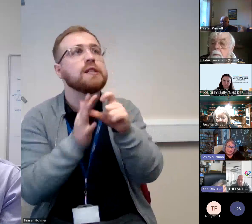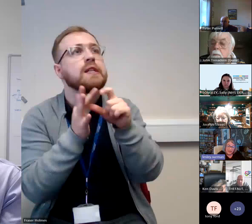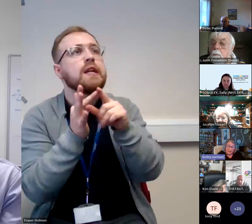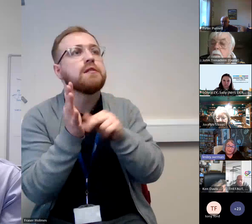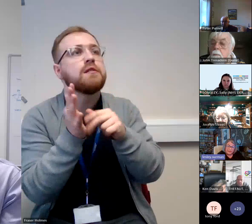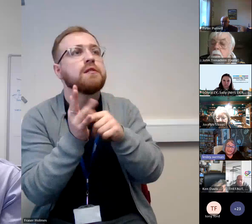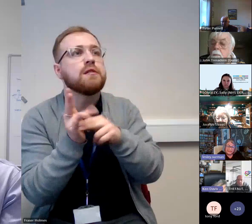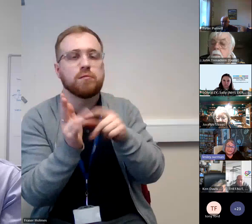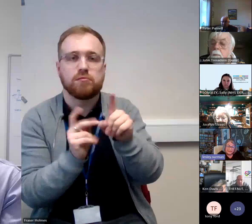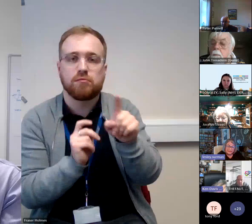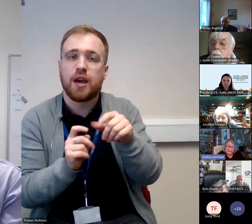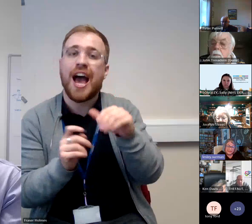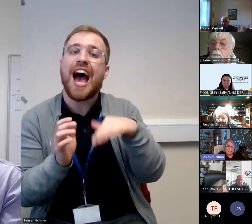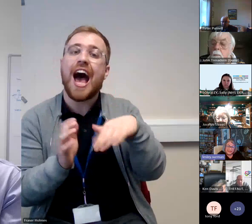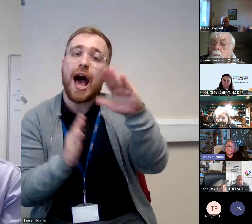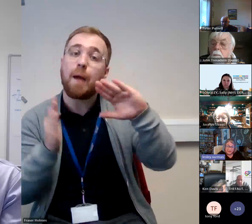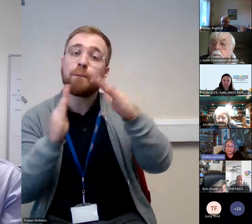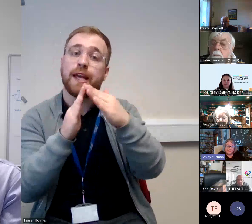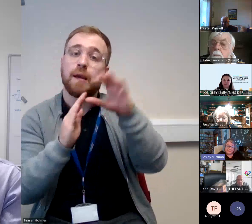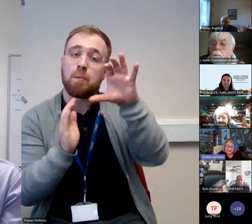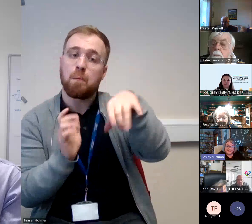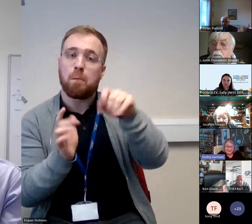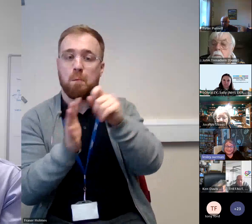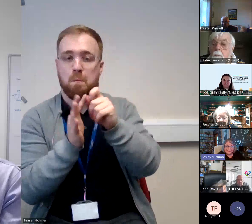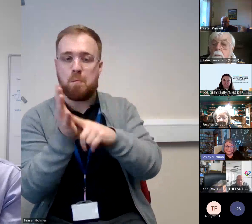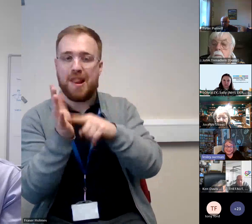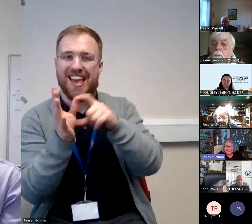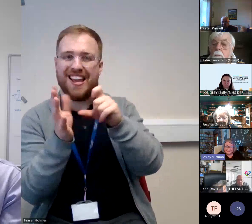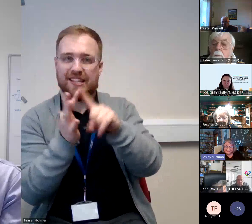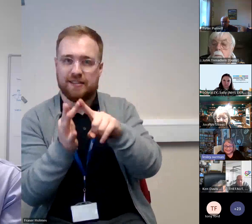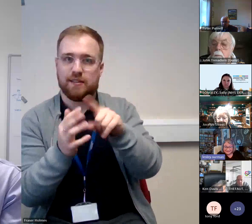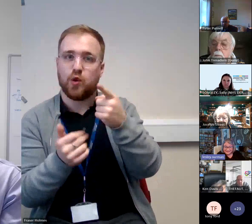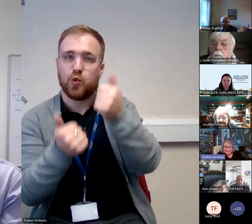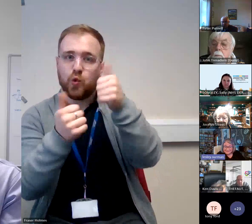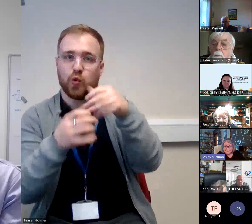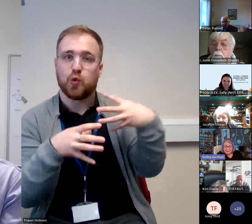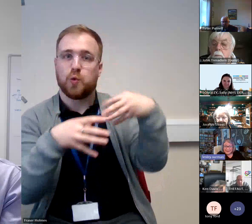is probably, High Peak Place is probably the good place to join in.